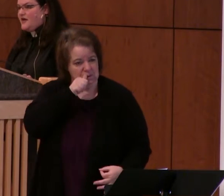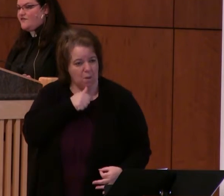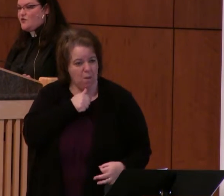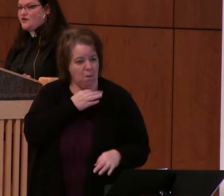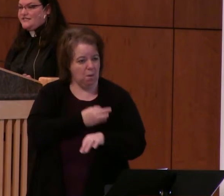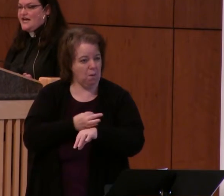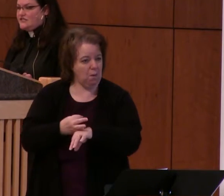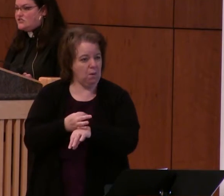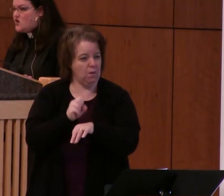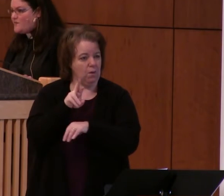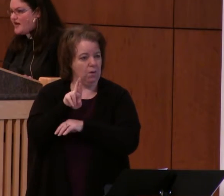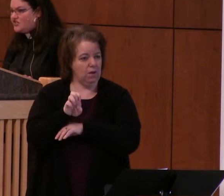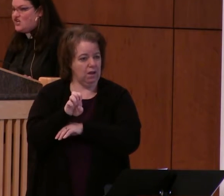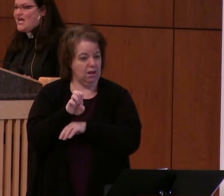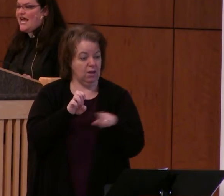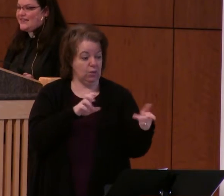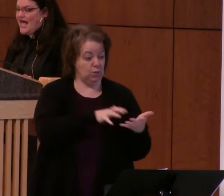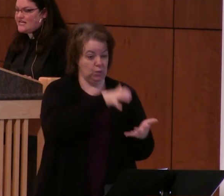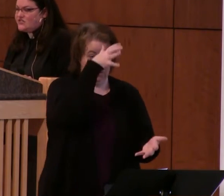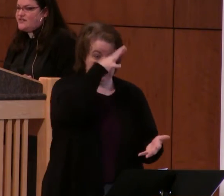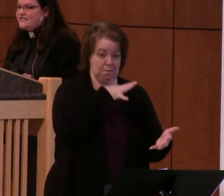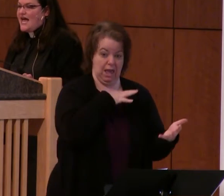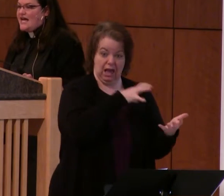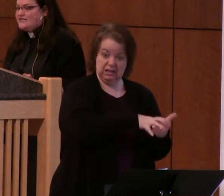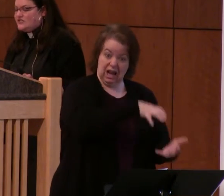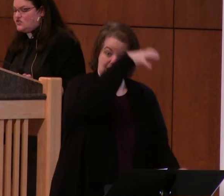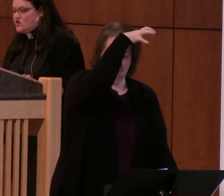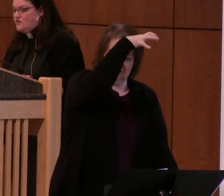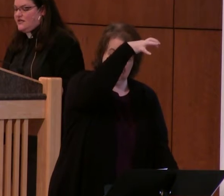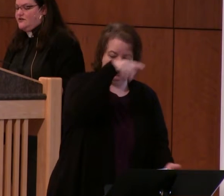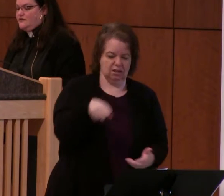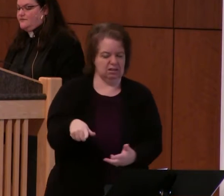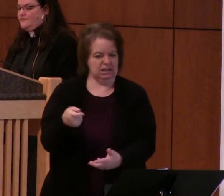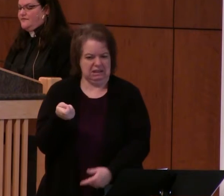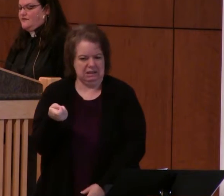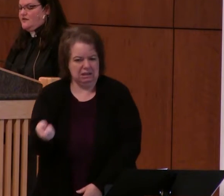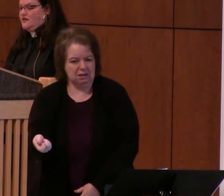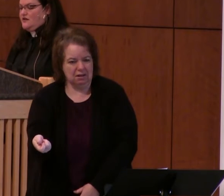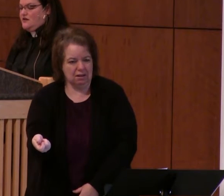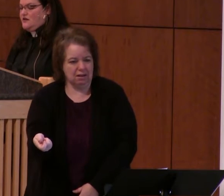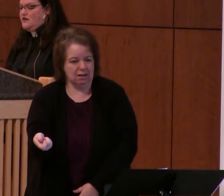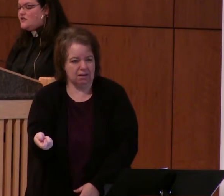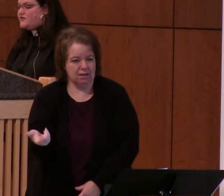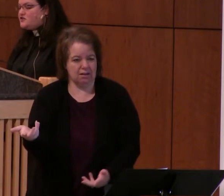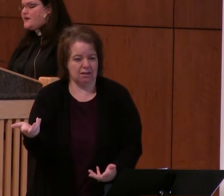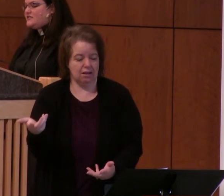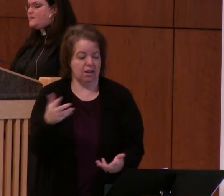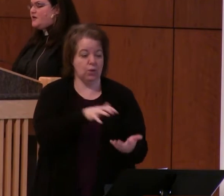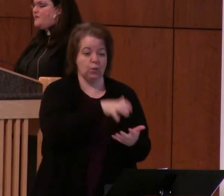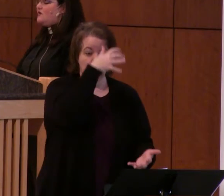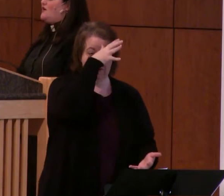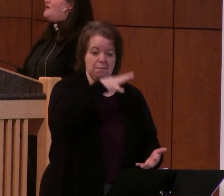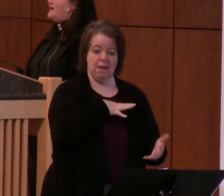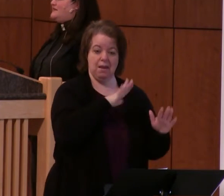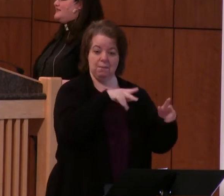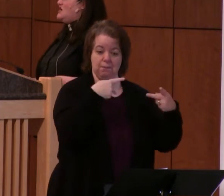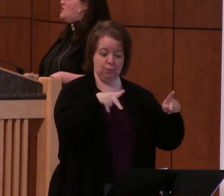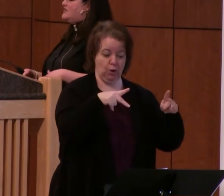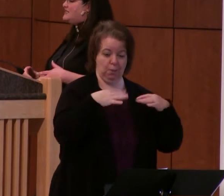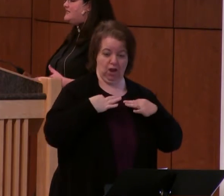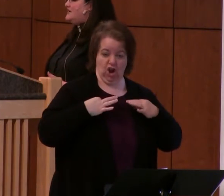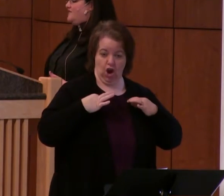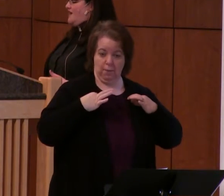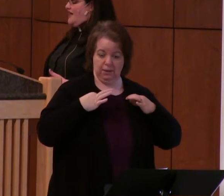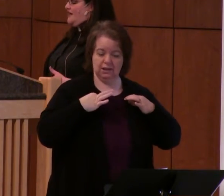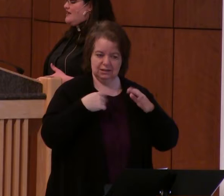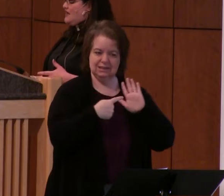The rich man, of course, has so much, and Lazarus has so little. The rich man's purple garments